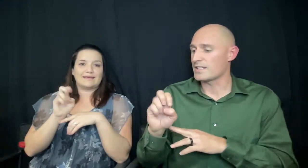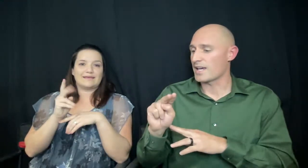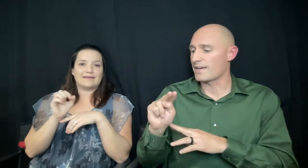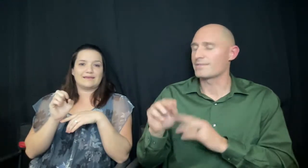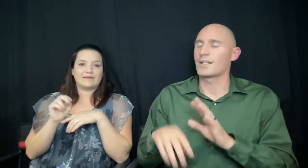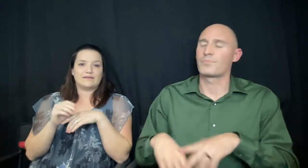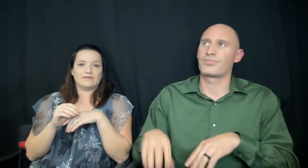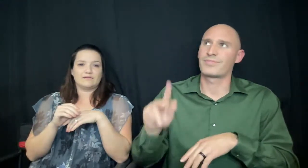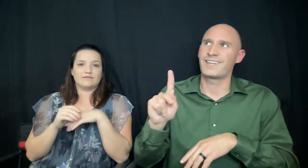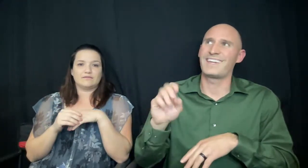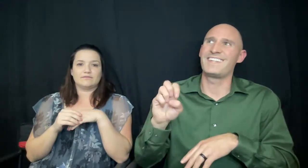Kevin,